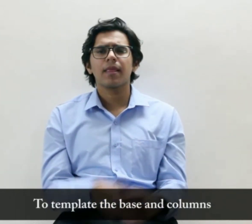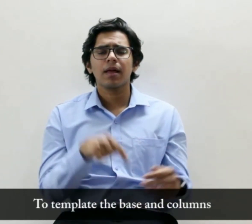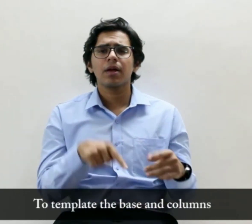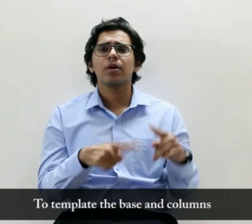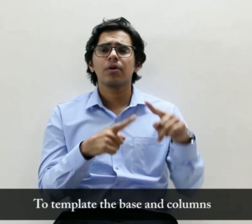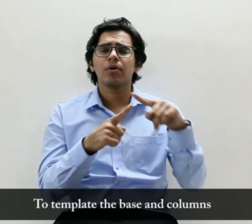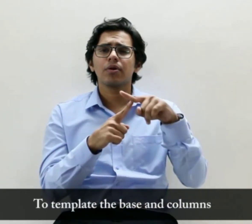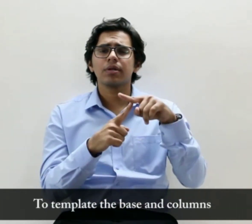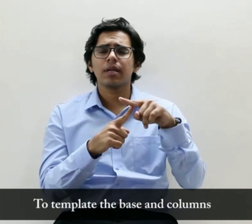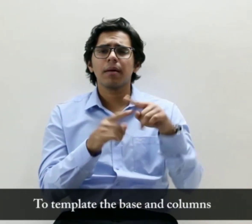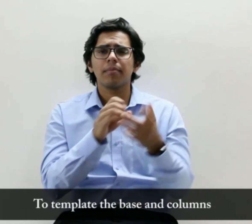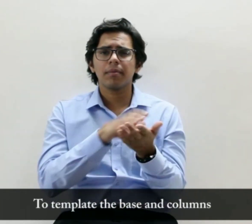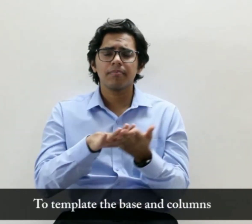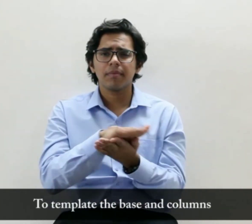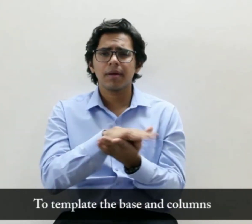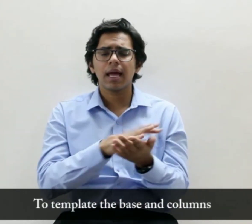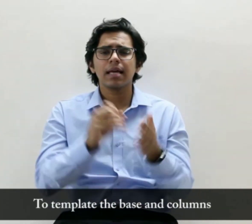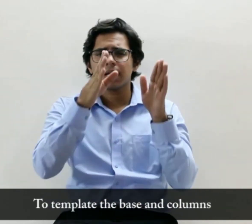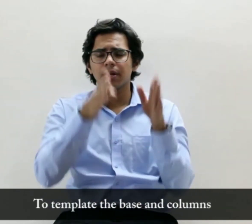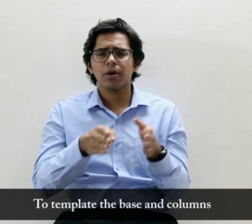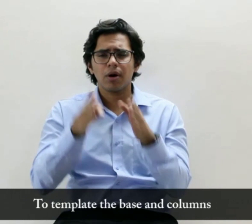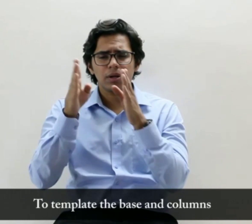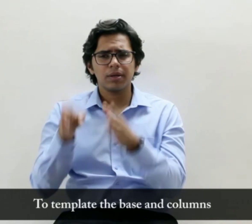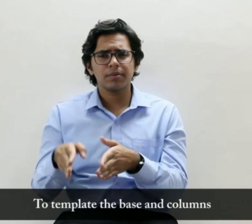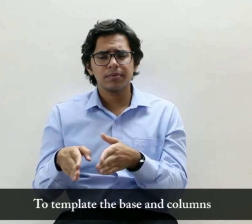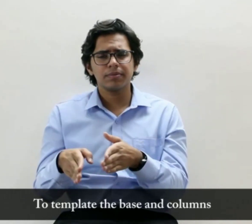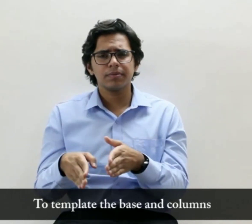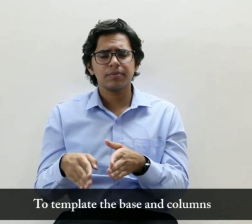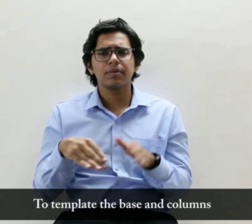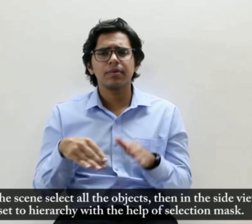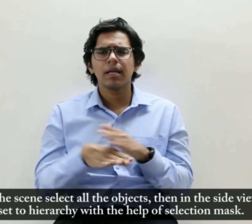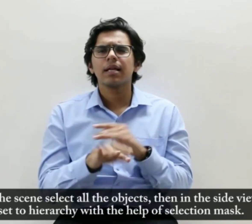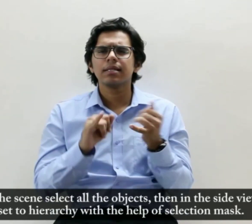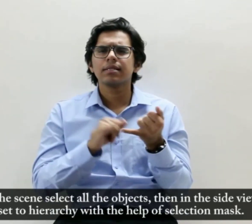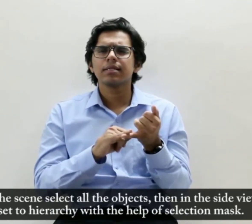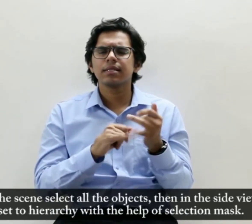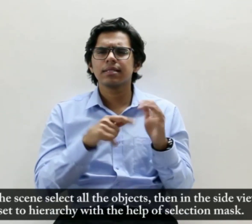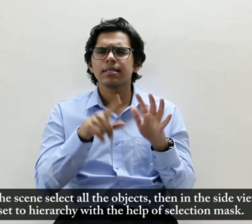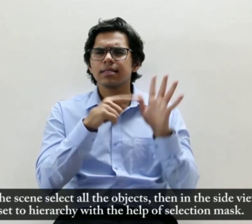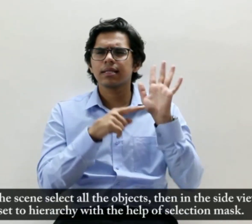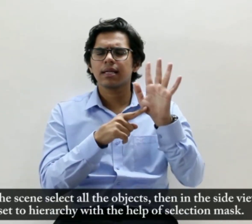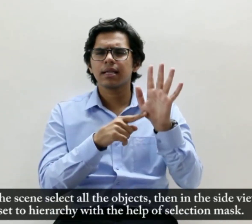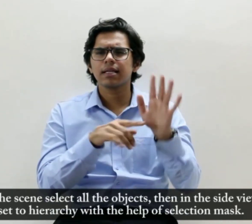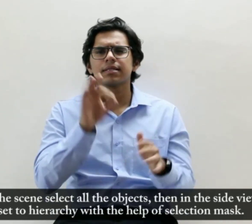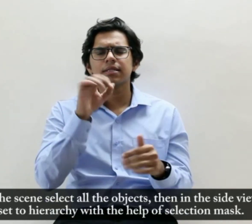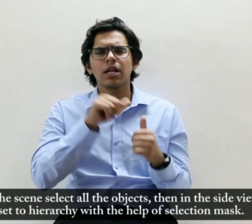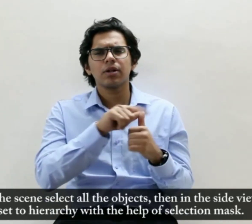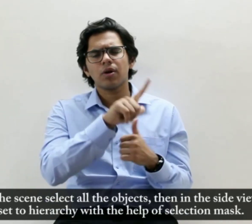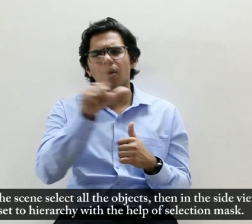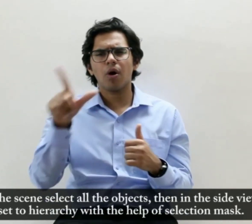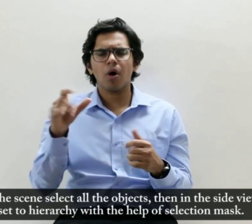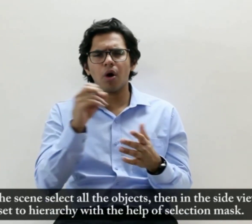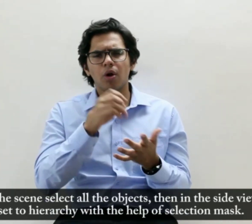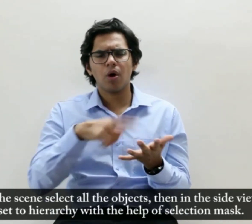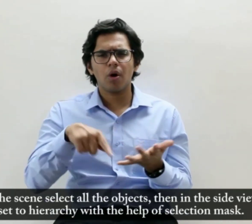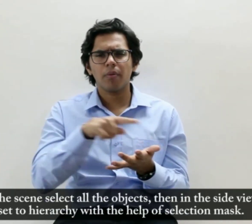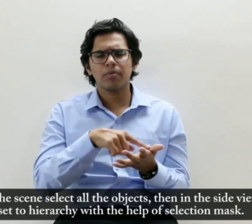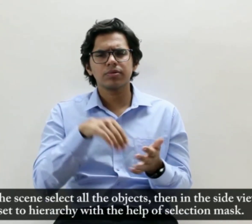To template the base and column, in the scene select all the options, then in the side view, set